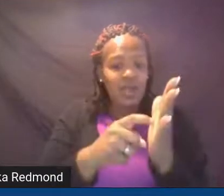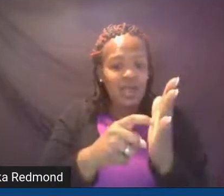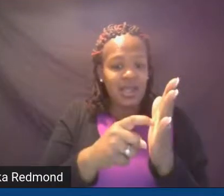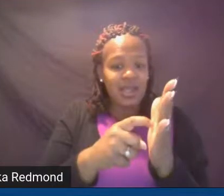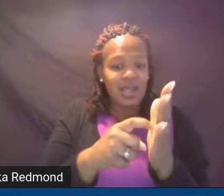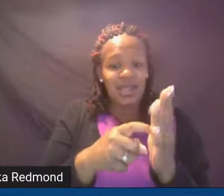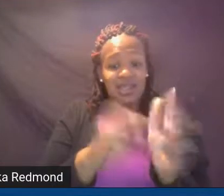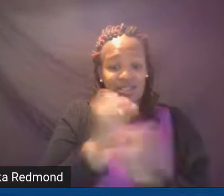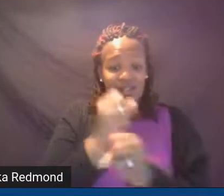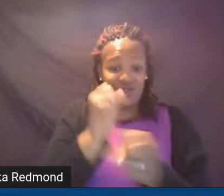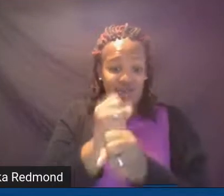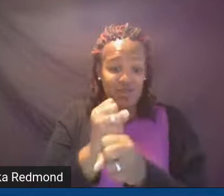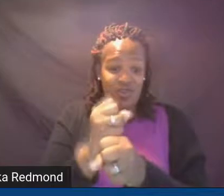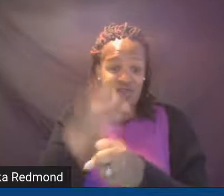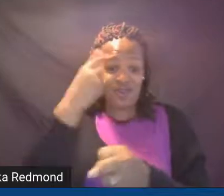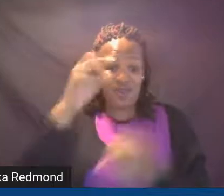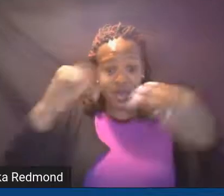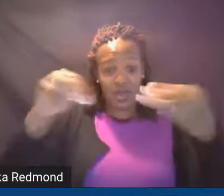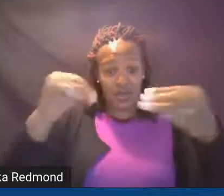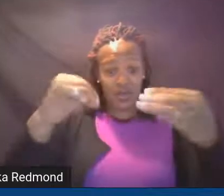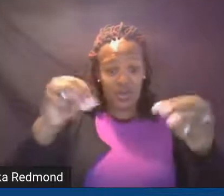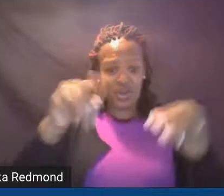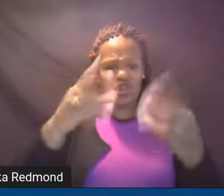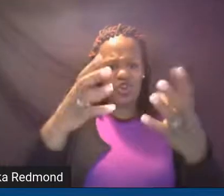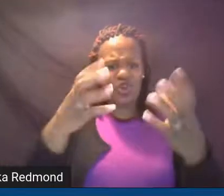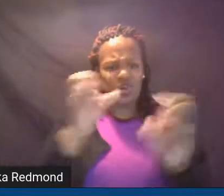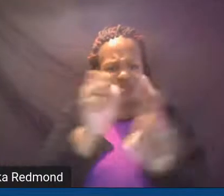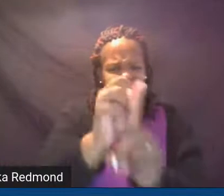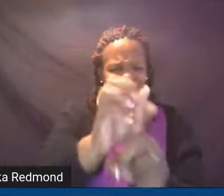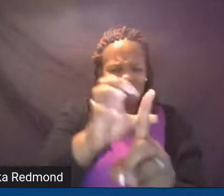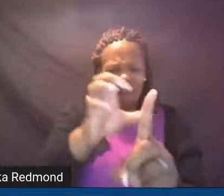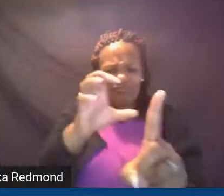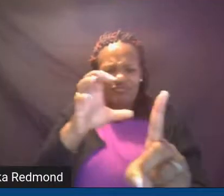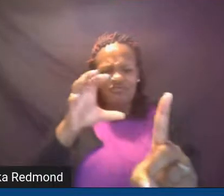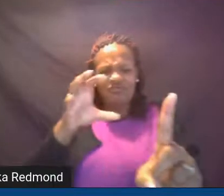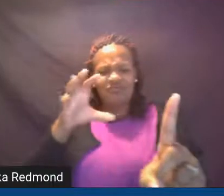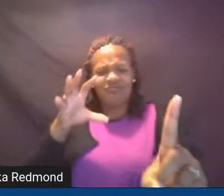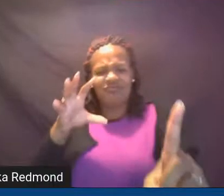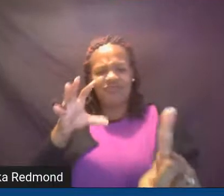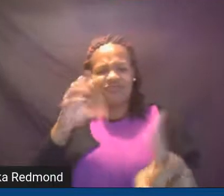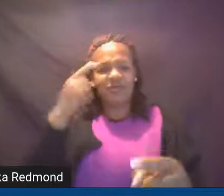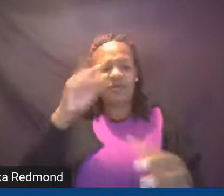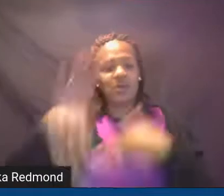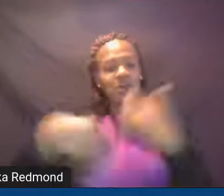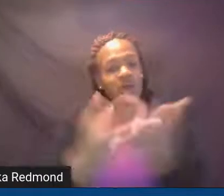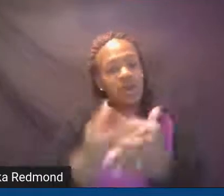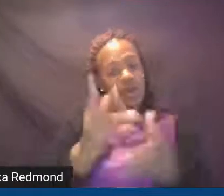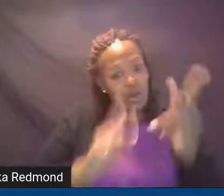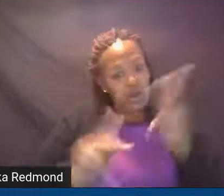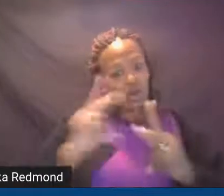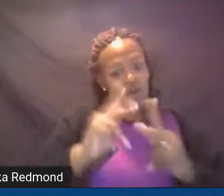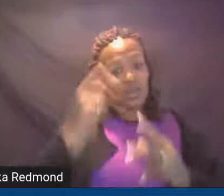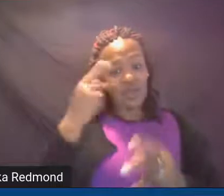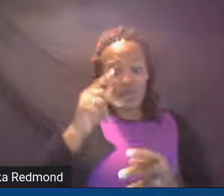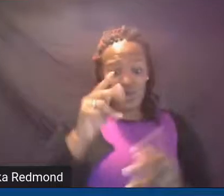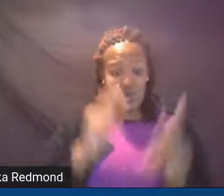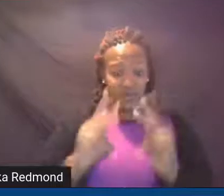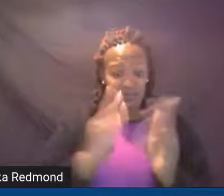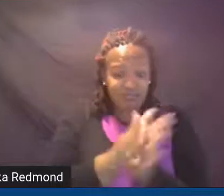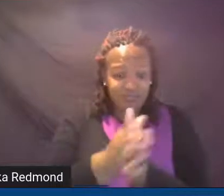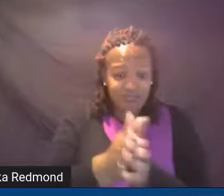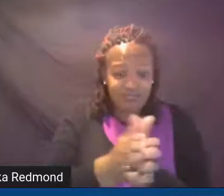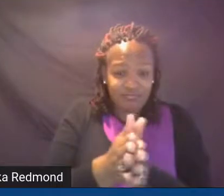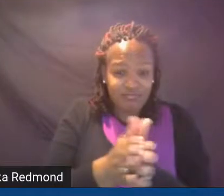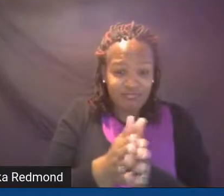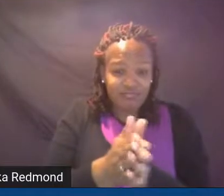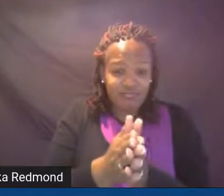market, you want to expand it as wide as possible to give people the opportunity to pursue that. Because on a personal level, a